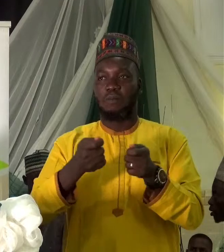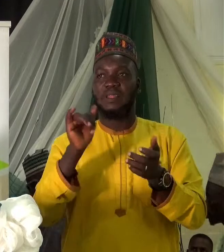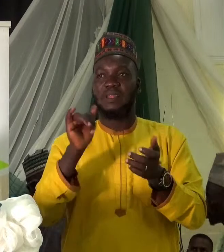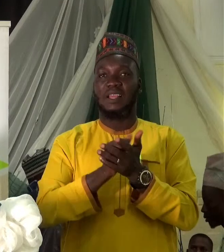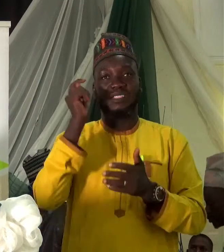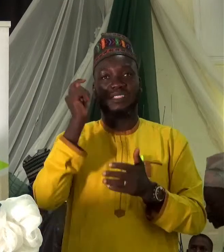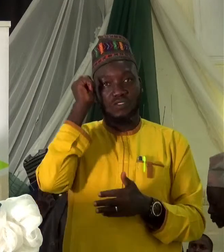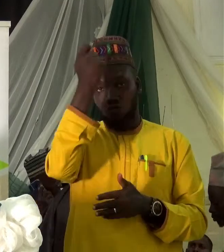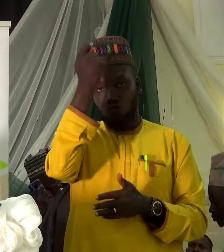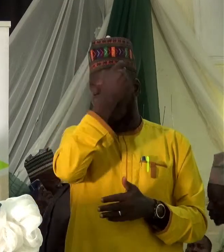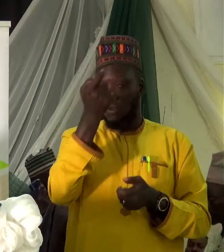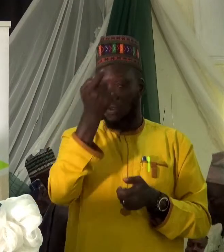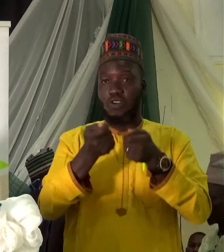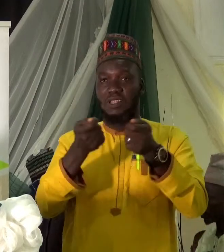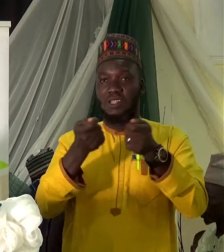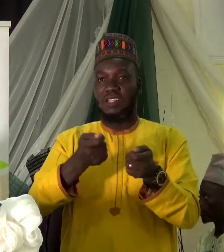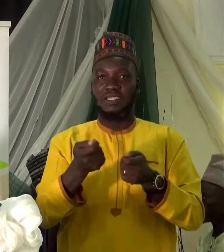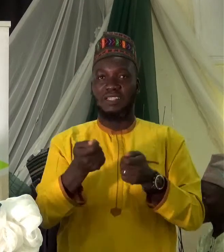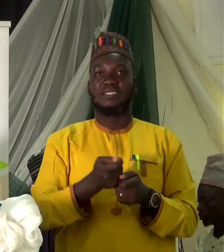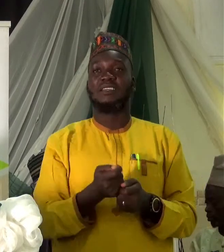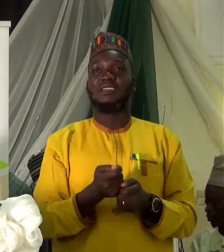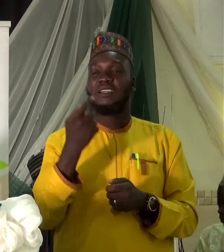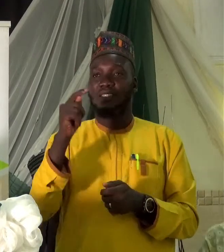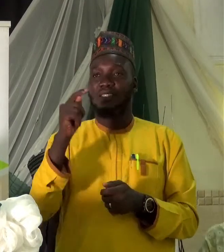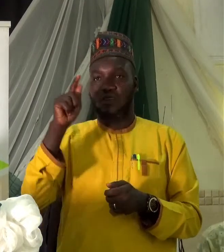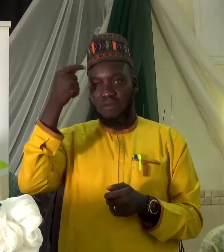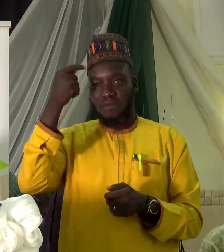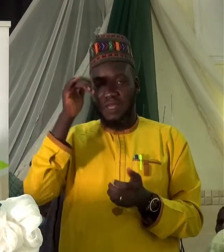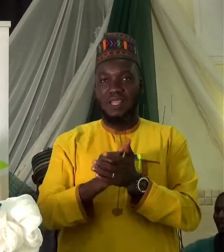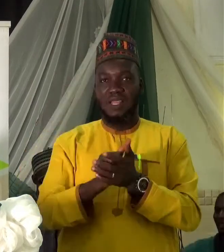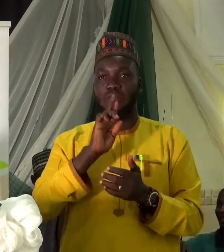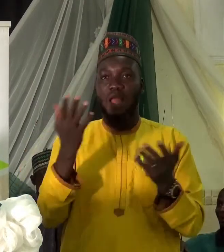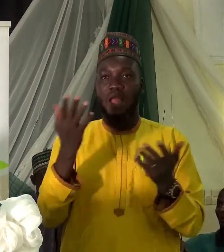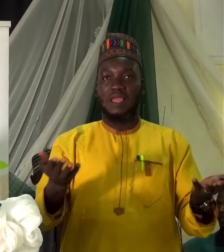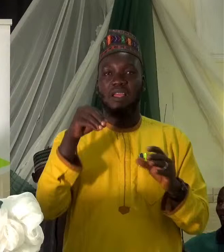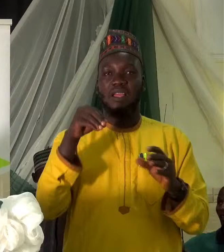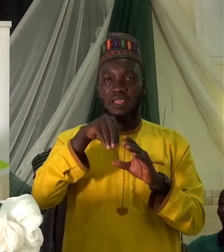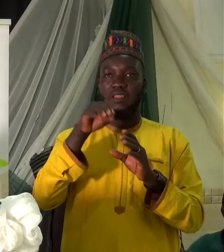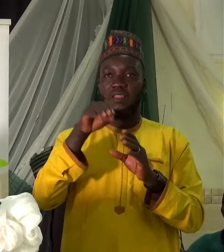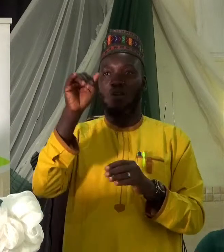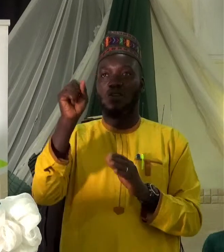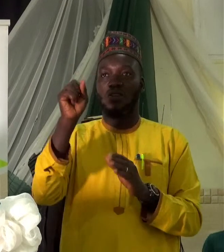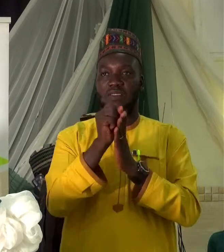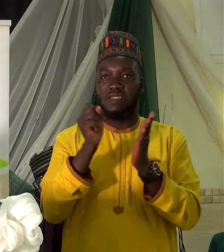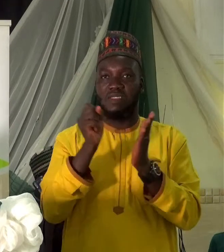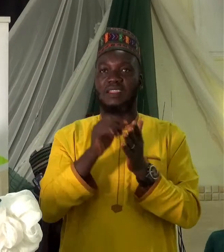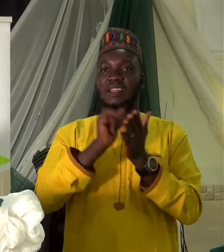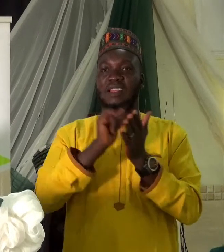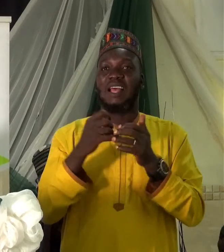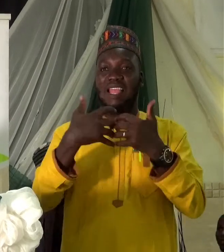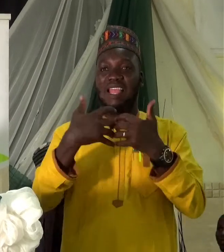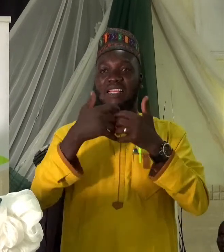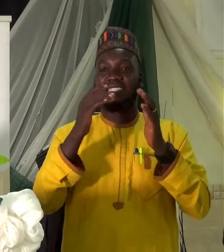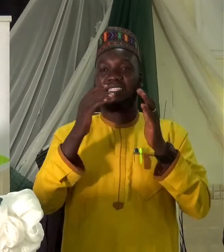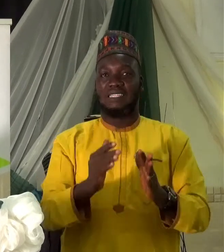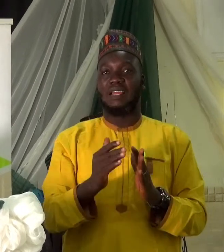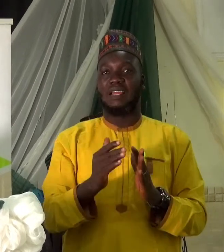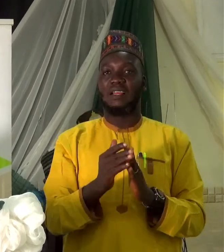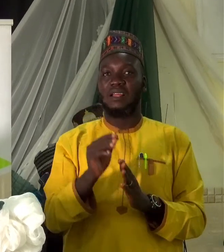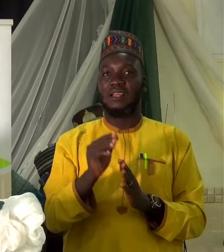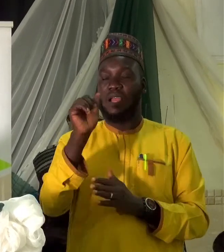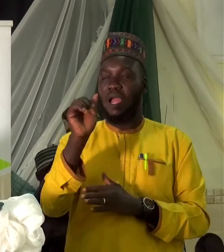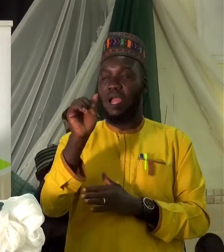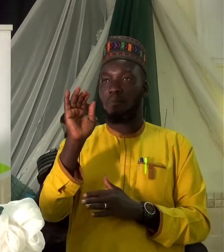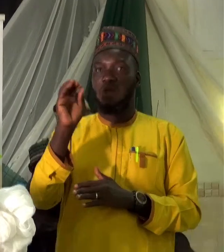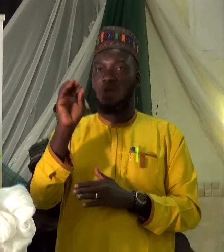ni fun won se ijoba ti bi tawa na wa Oyo State ti engineer Abiodun